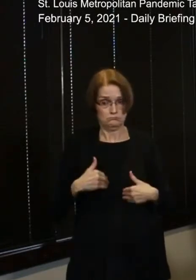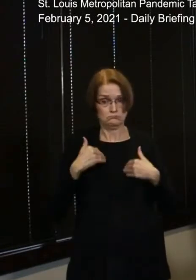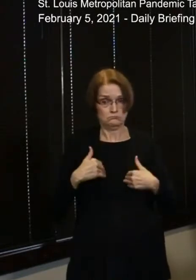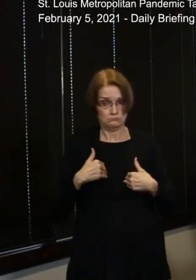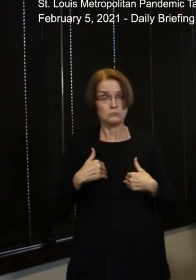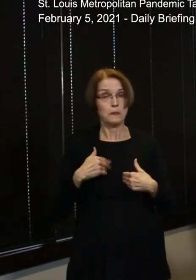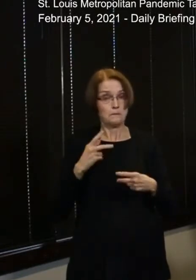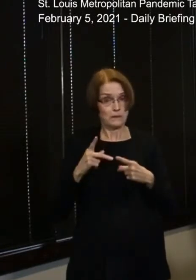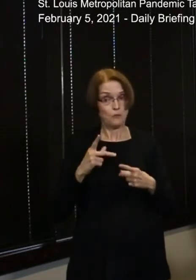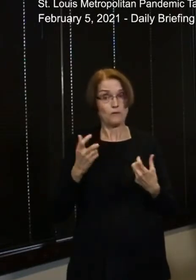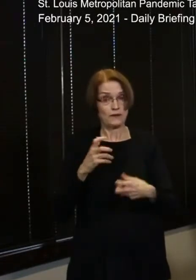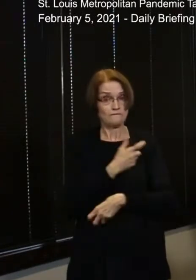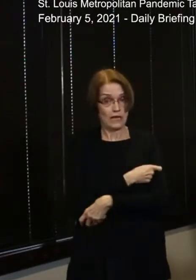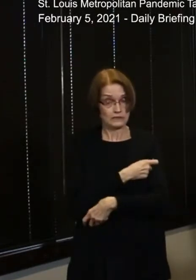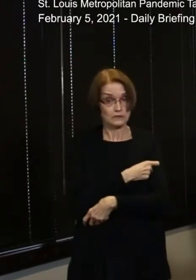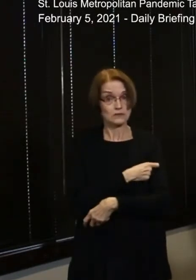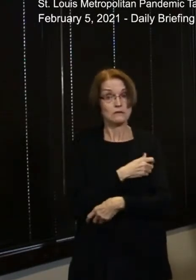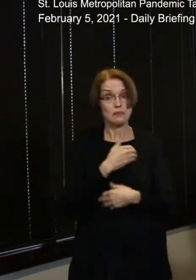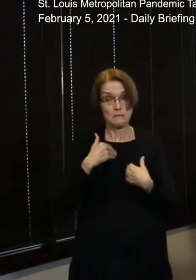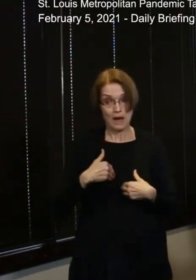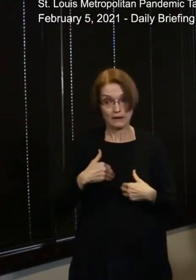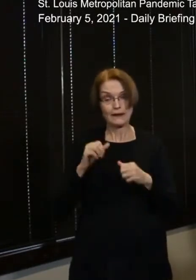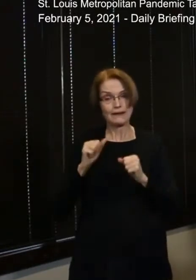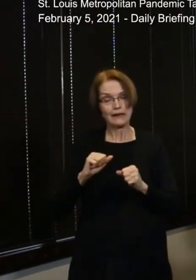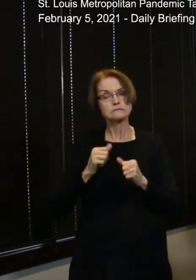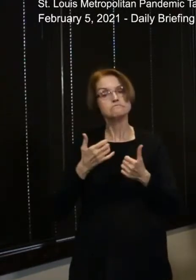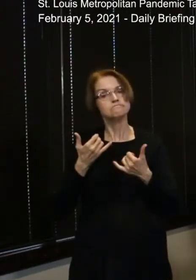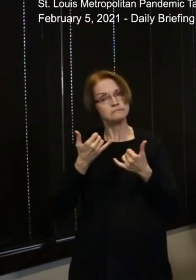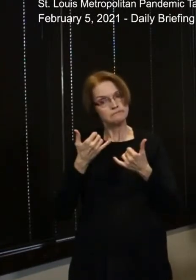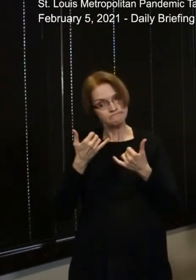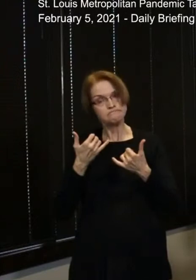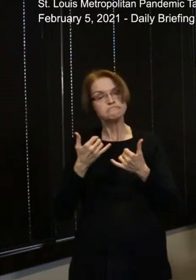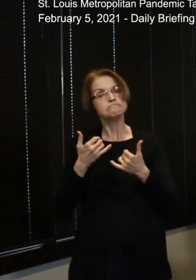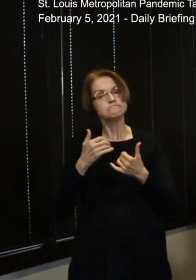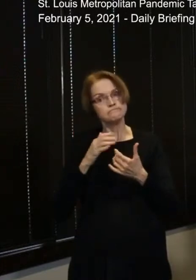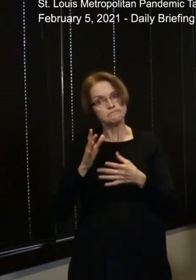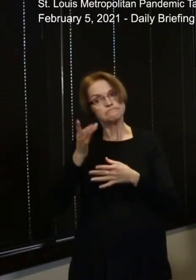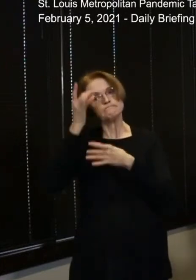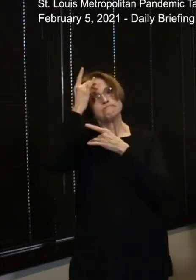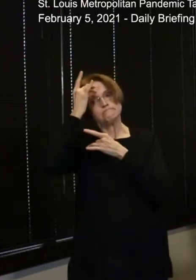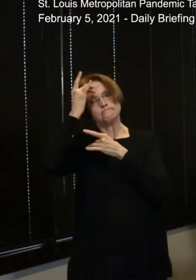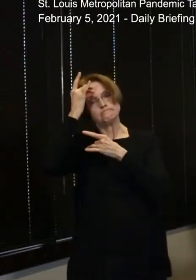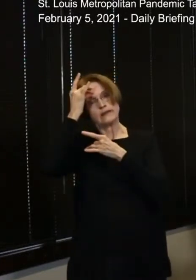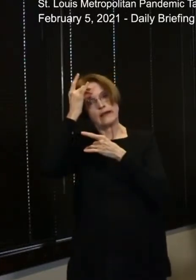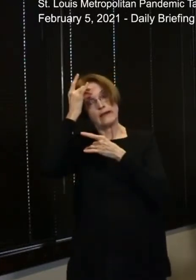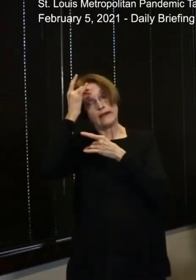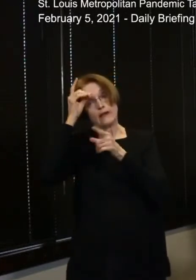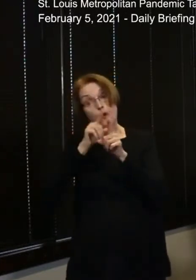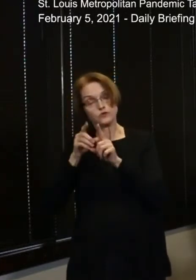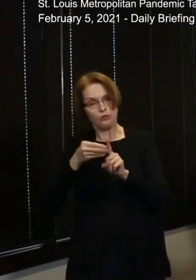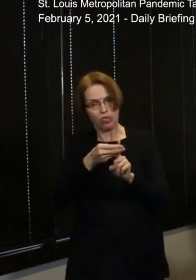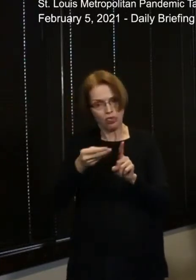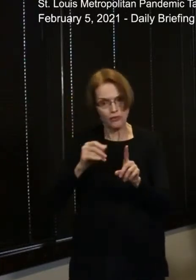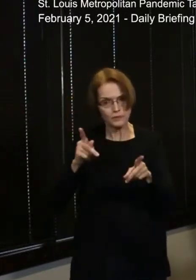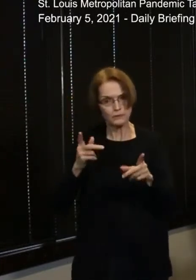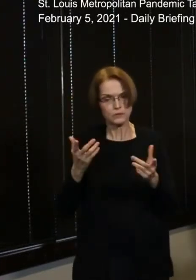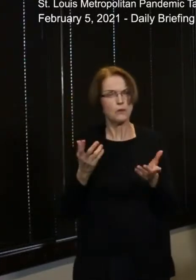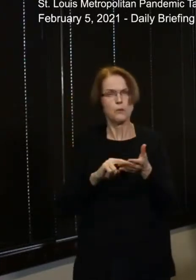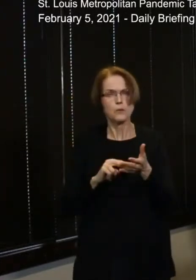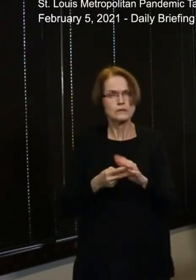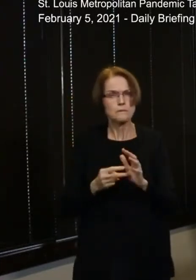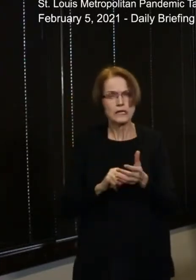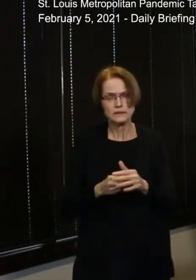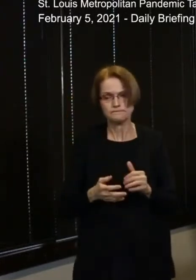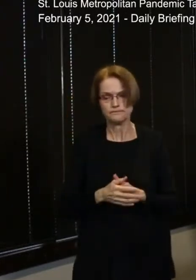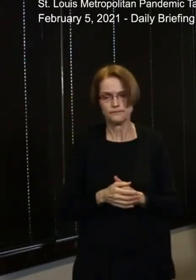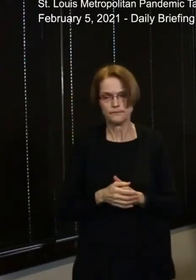been vaccinated can still become infected and transmit it to others. So what do I mean by that?